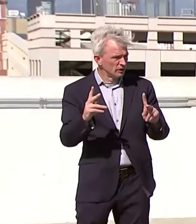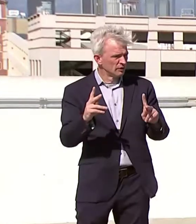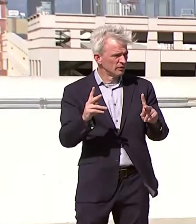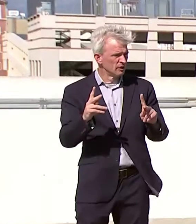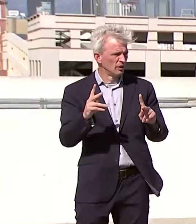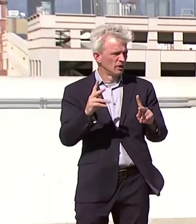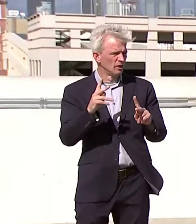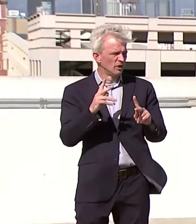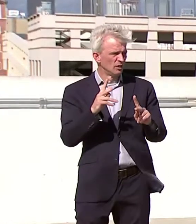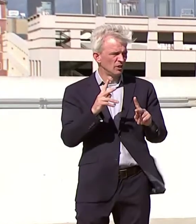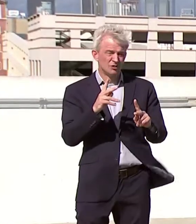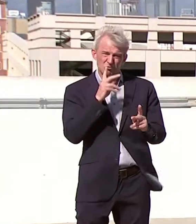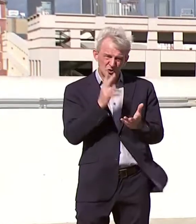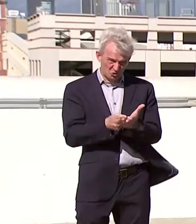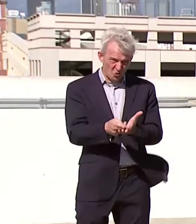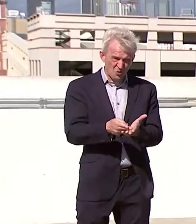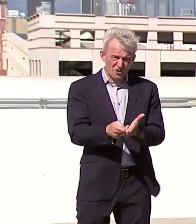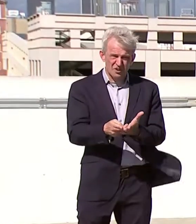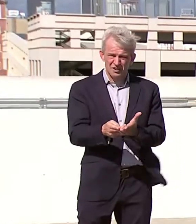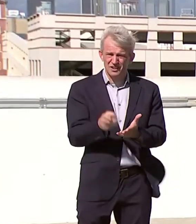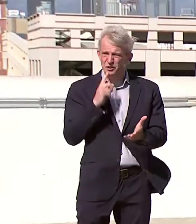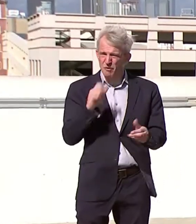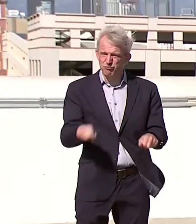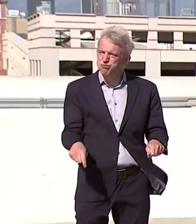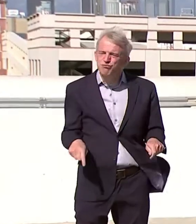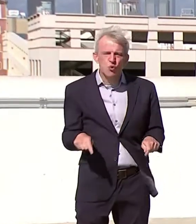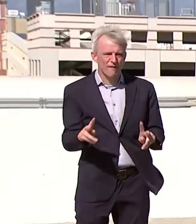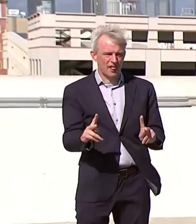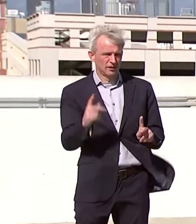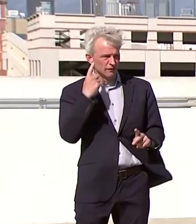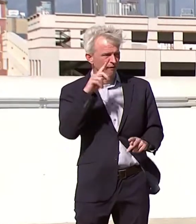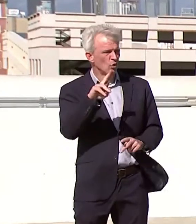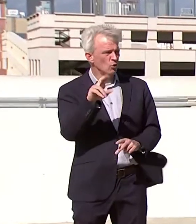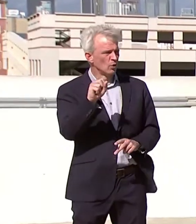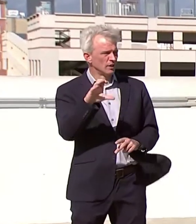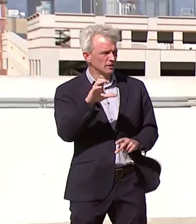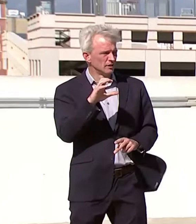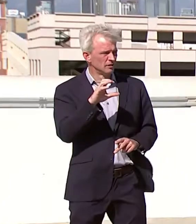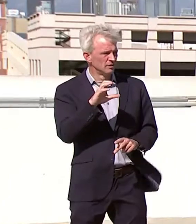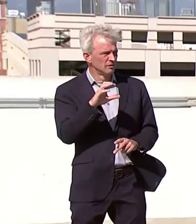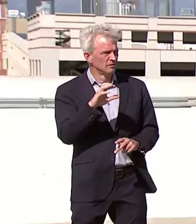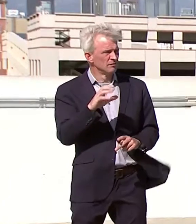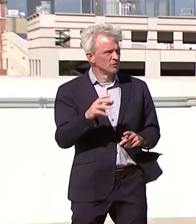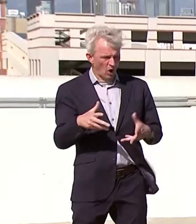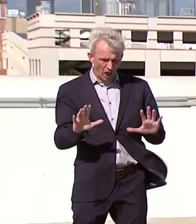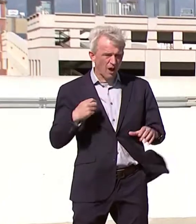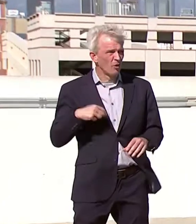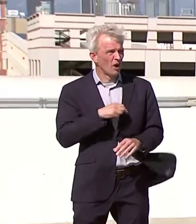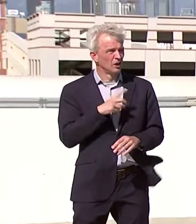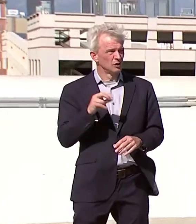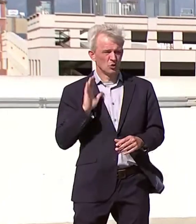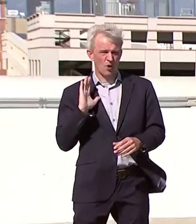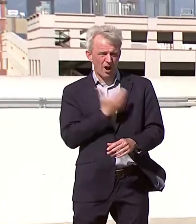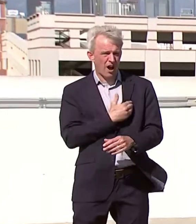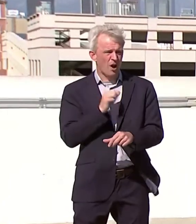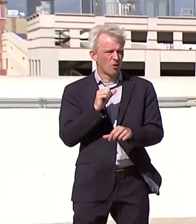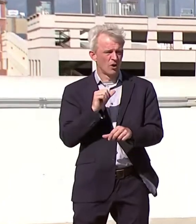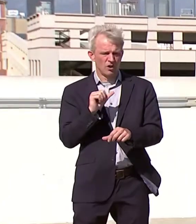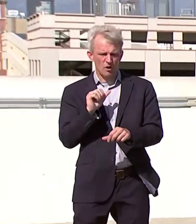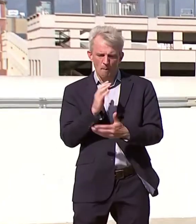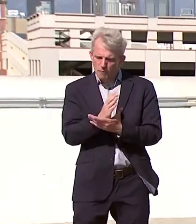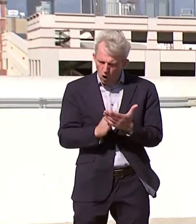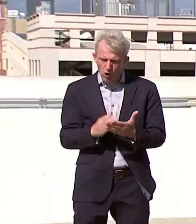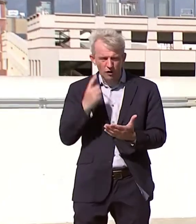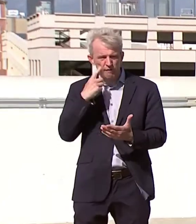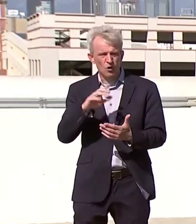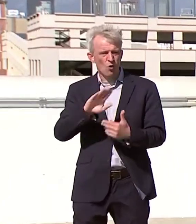the truth is, this is a privilege for USC to be a part of doing our bit for all of our people, for all of our neighborhoods,